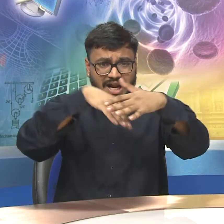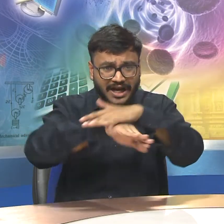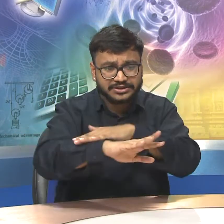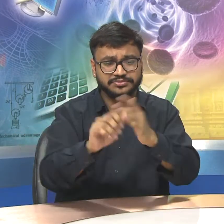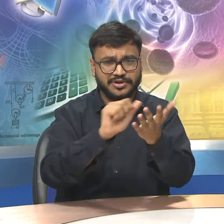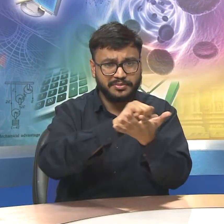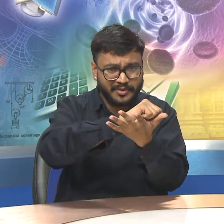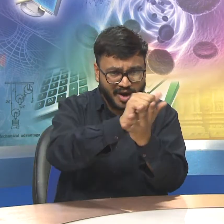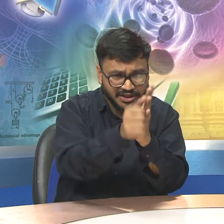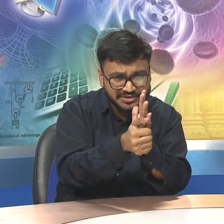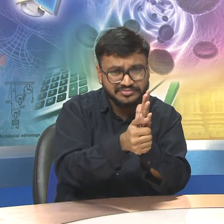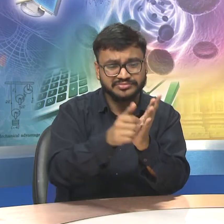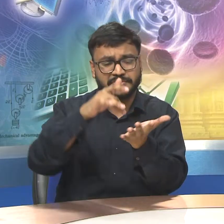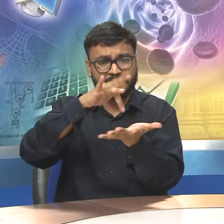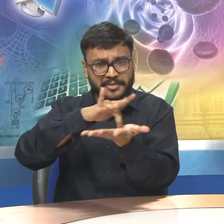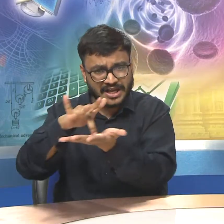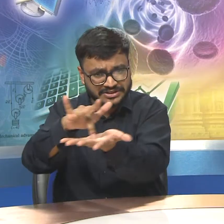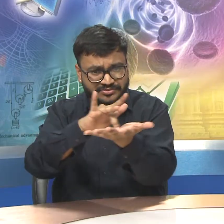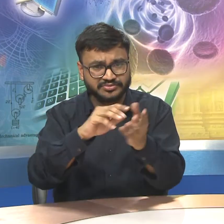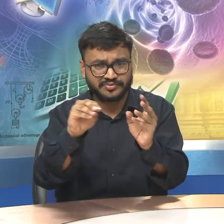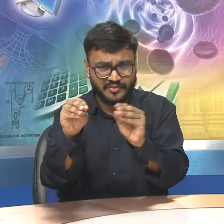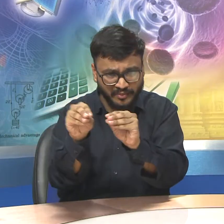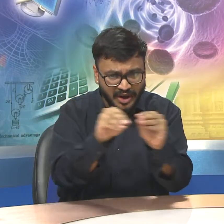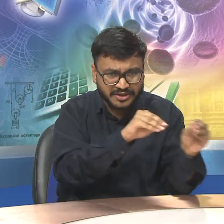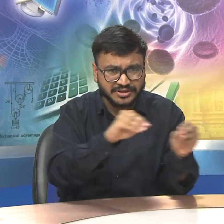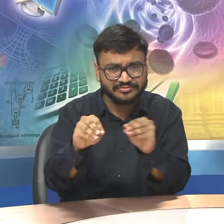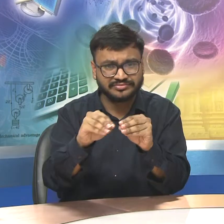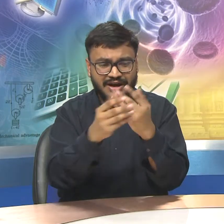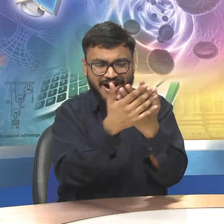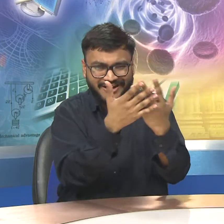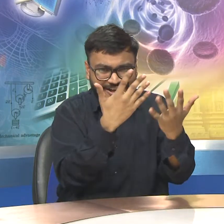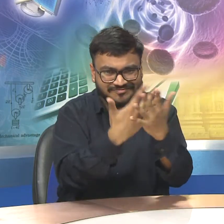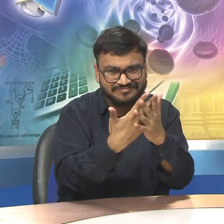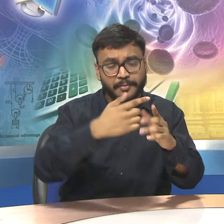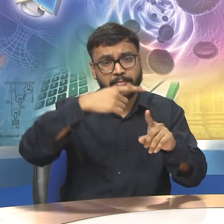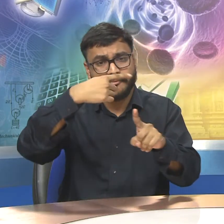We need the manual and non-manual components to make sign